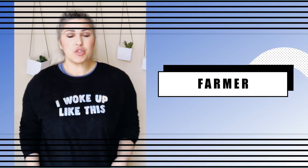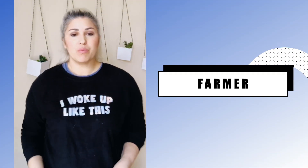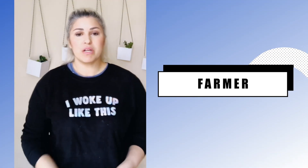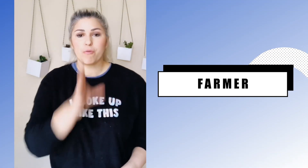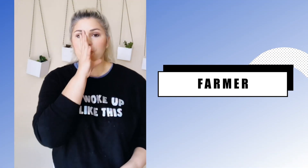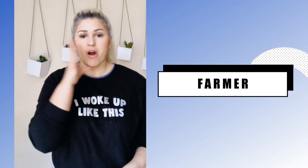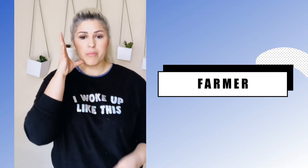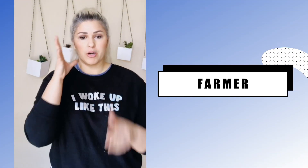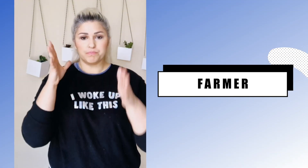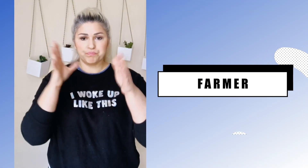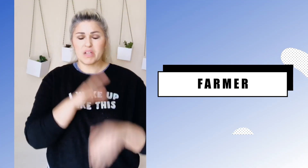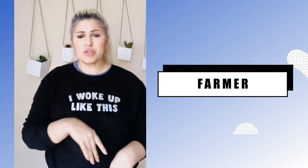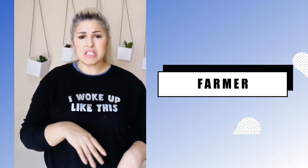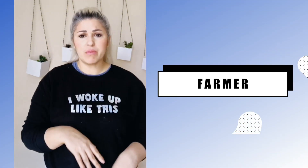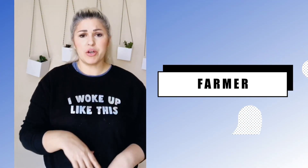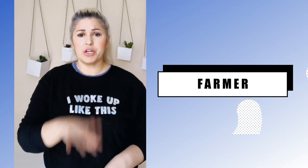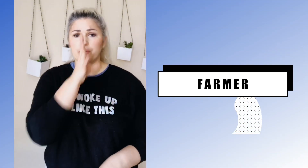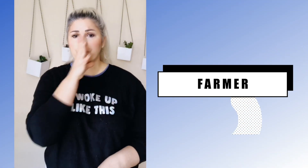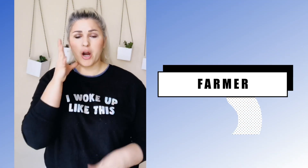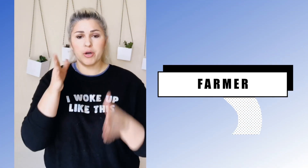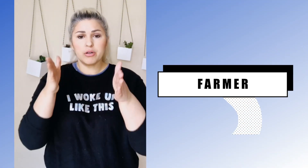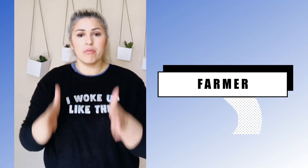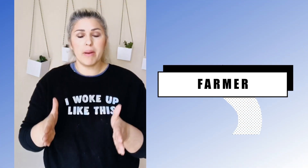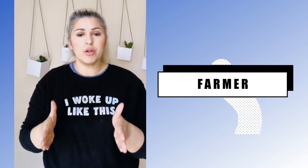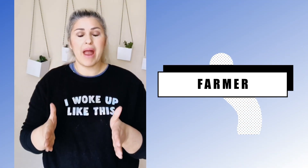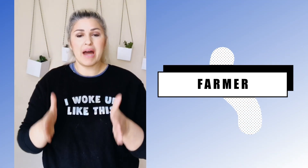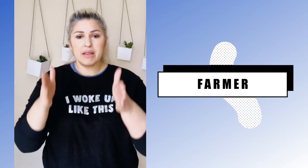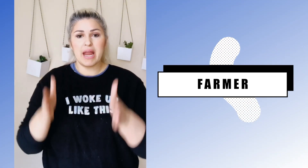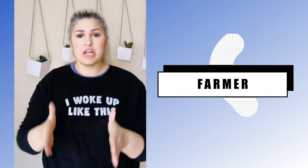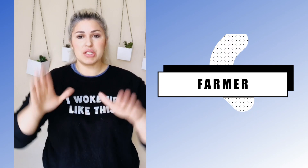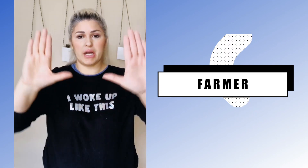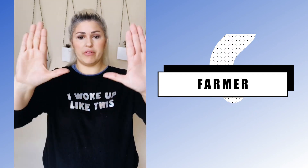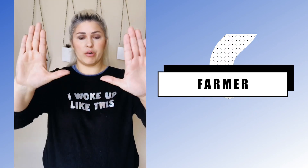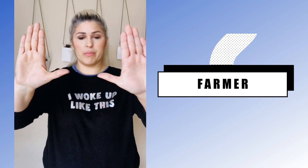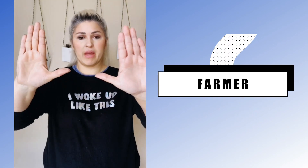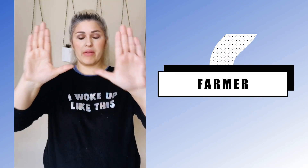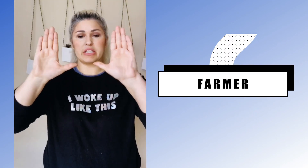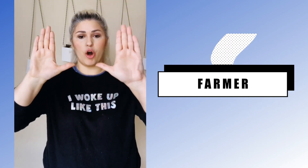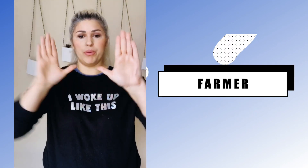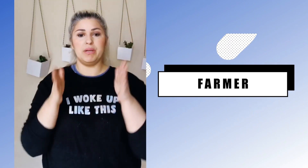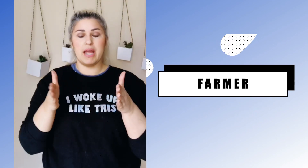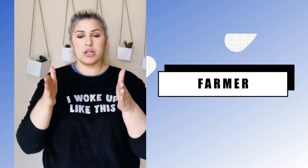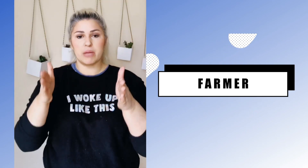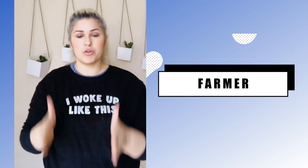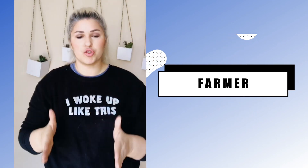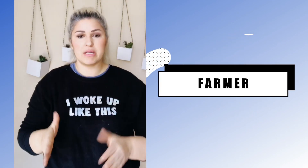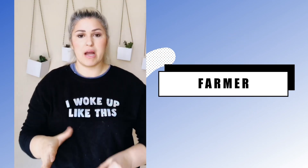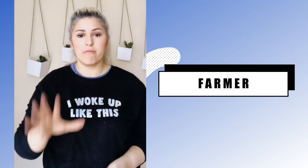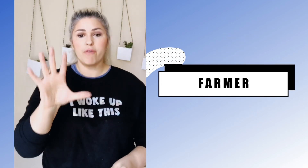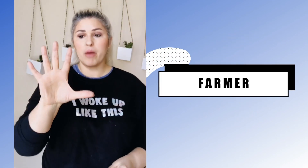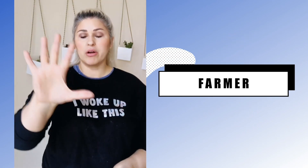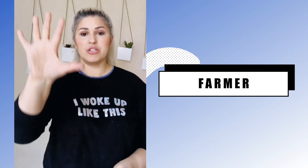So the first one was farmer. So this is what you're gonna do. Farmer, remember you're adding the agent sign. If you don't remember that, that's open B handshake, go